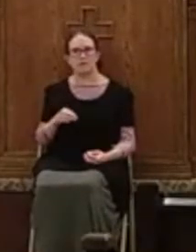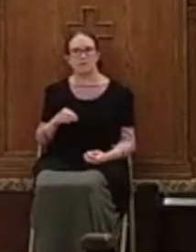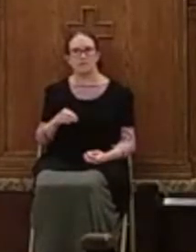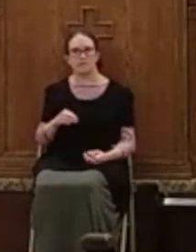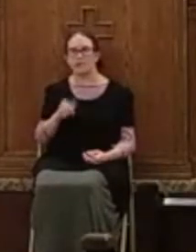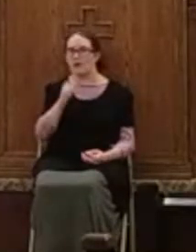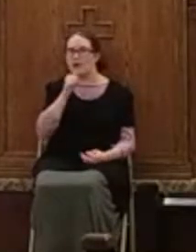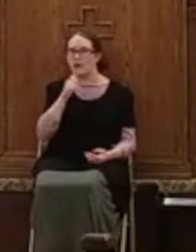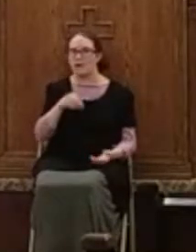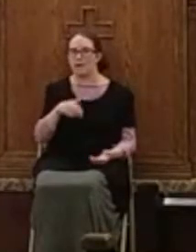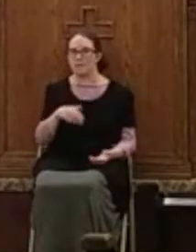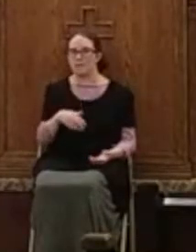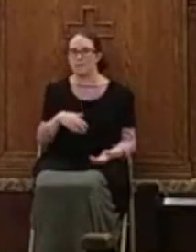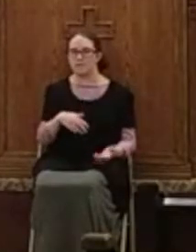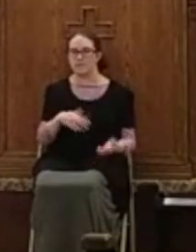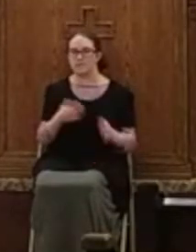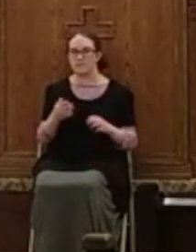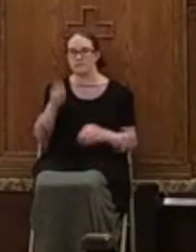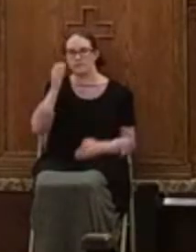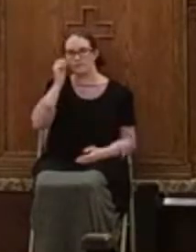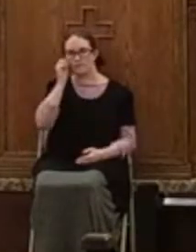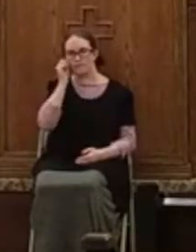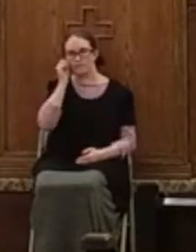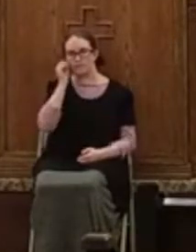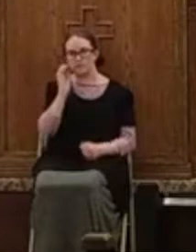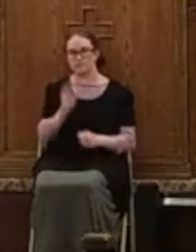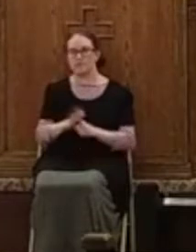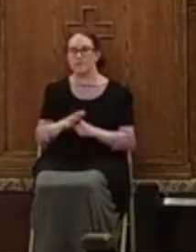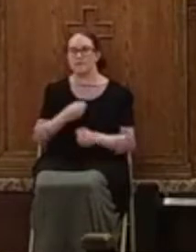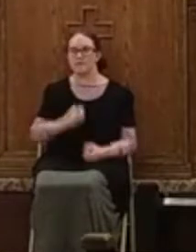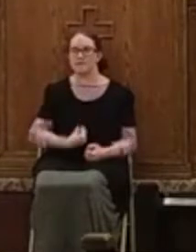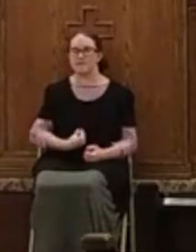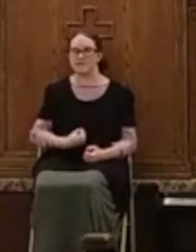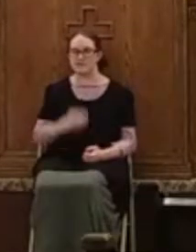I am not debtor to the flesh to fulfill the lust thereof.